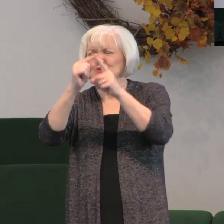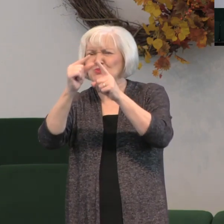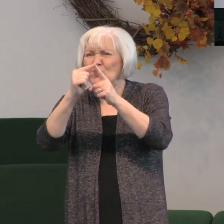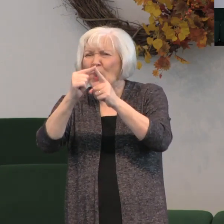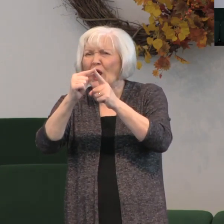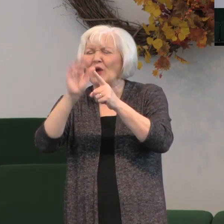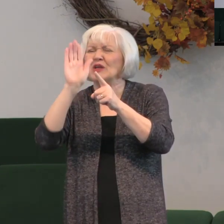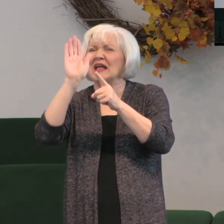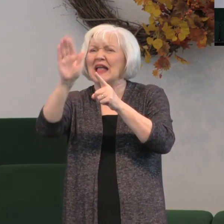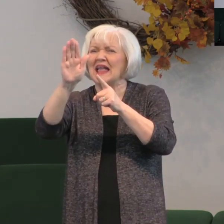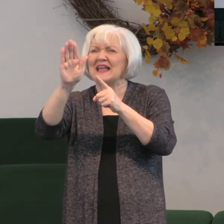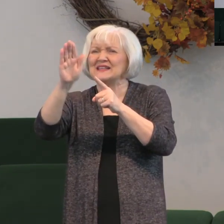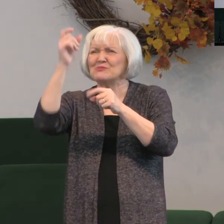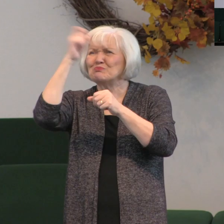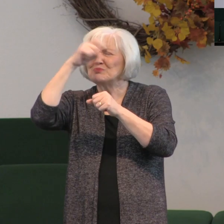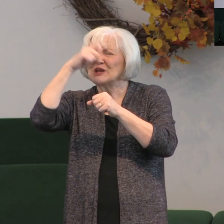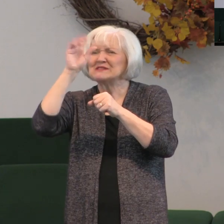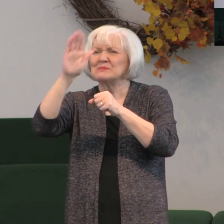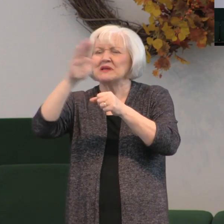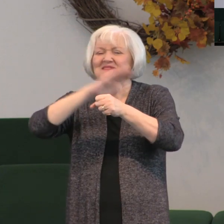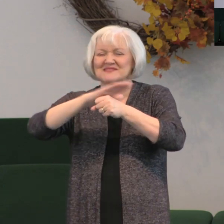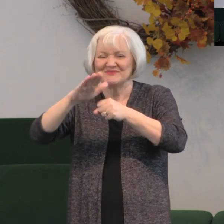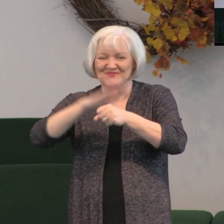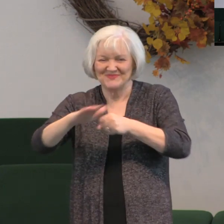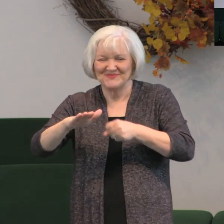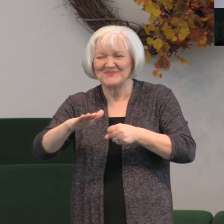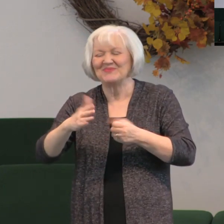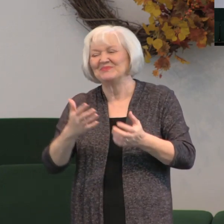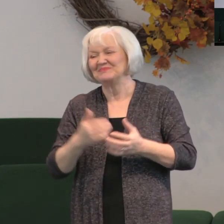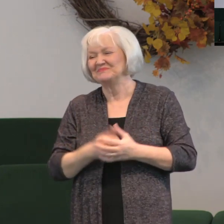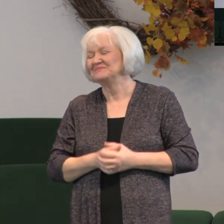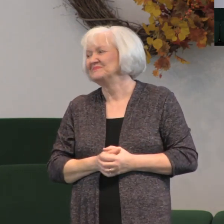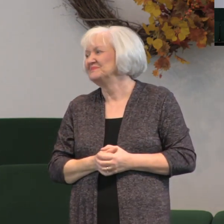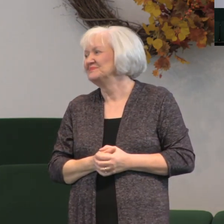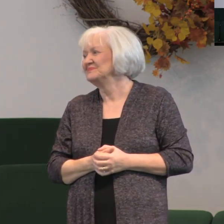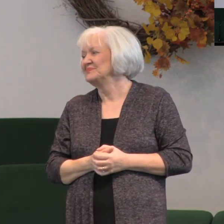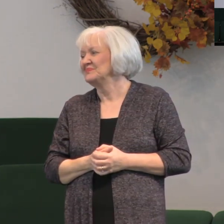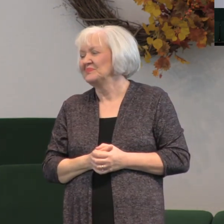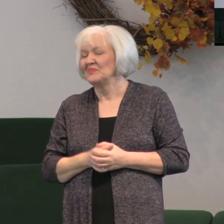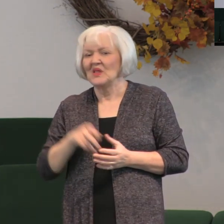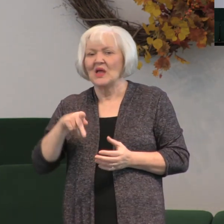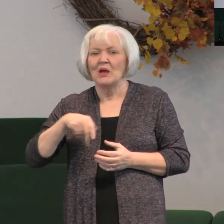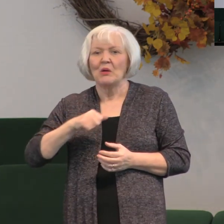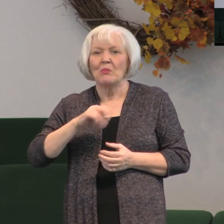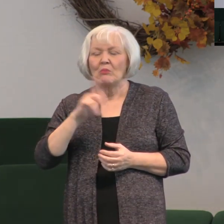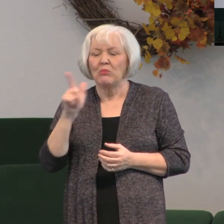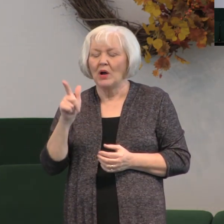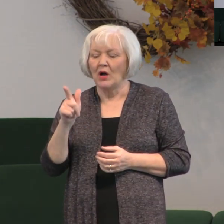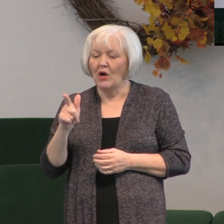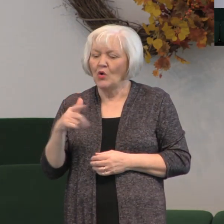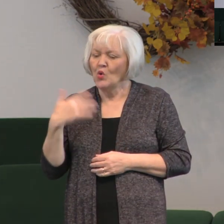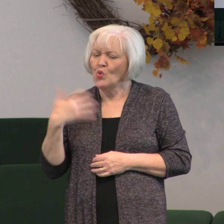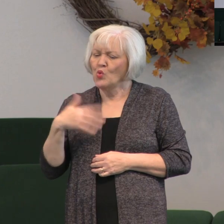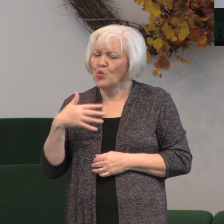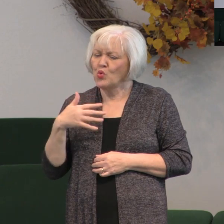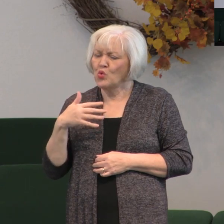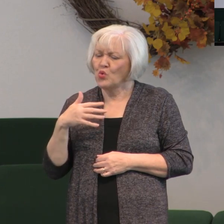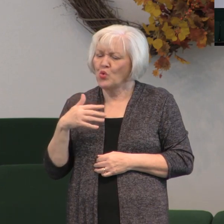wisdom of God that he has shared with us Paul said a lot of hard things to a lot of people he